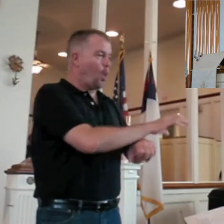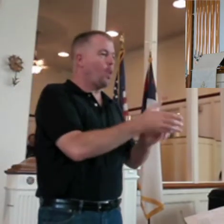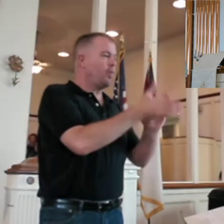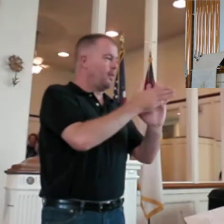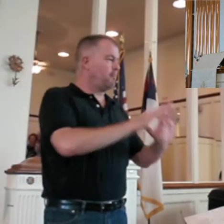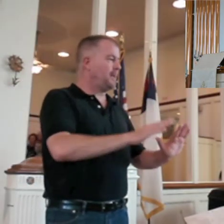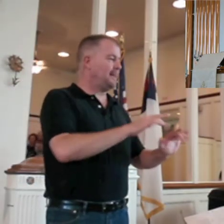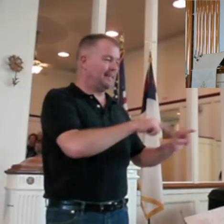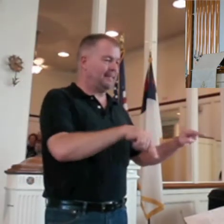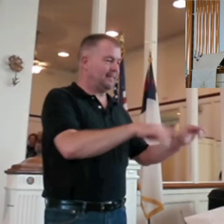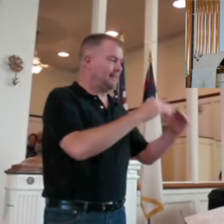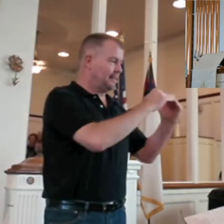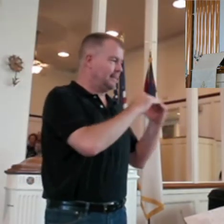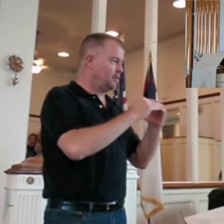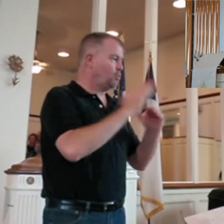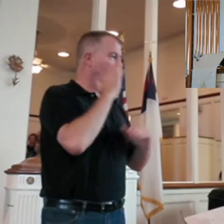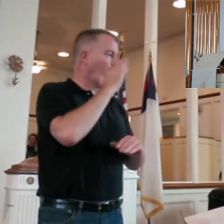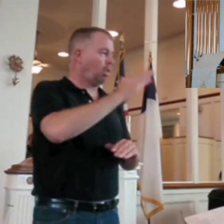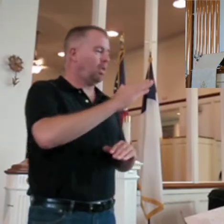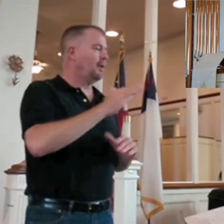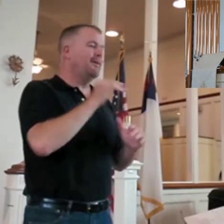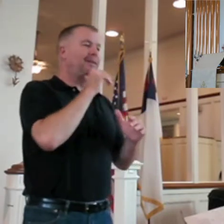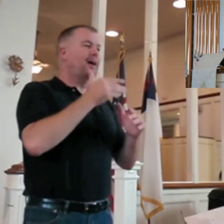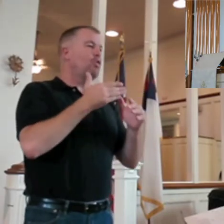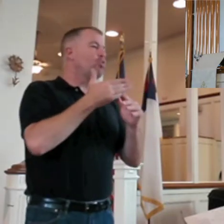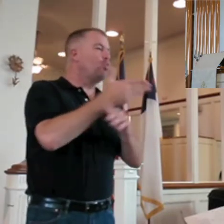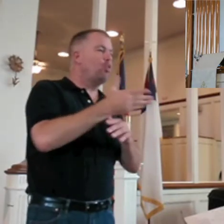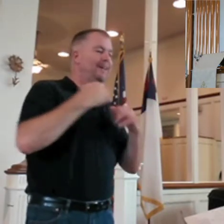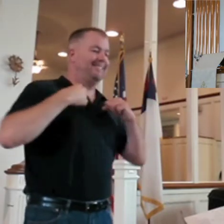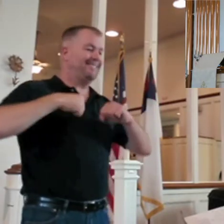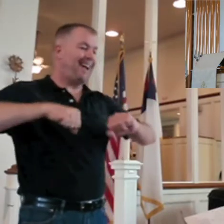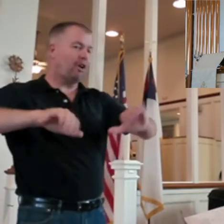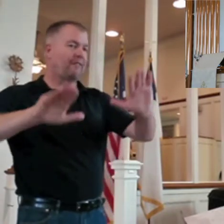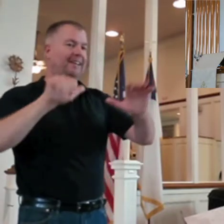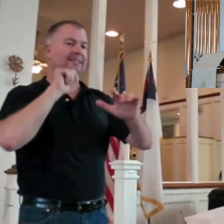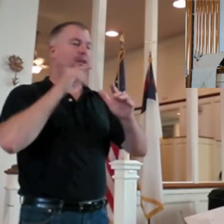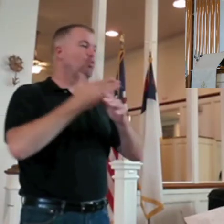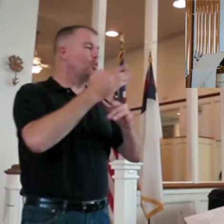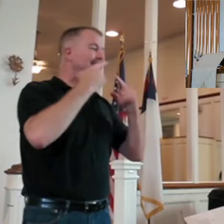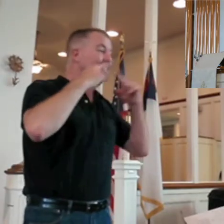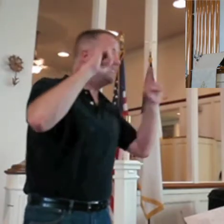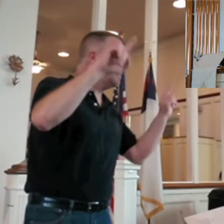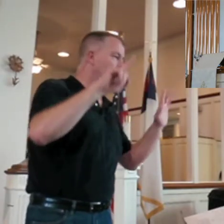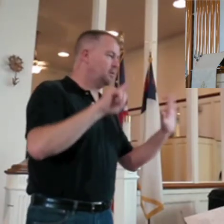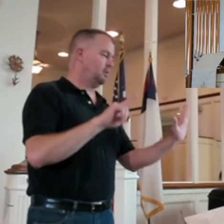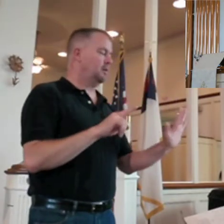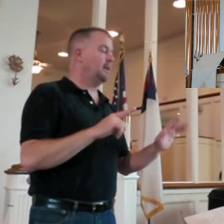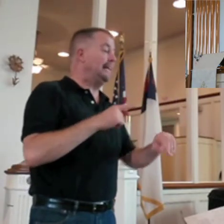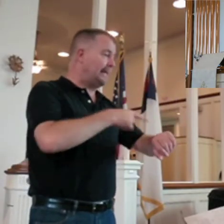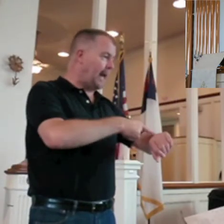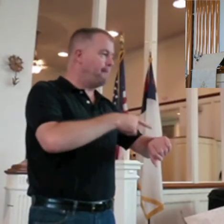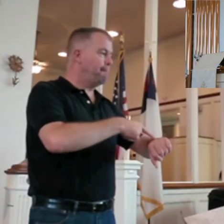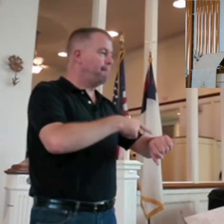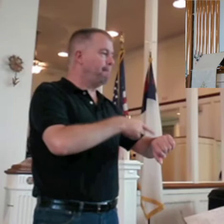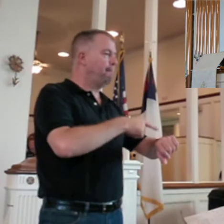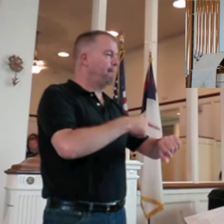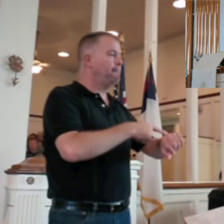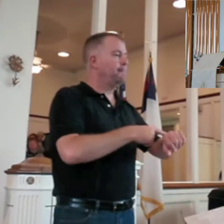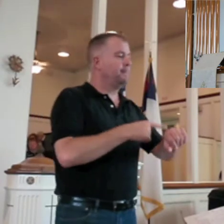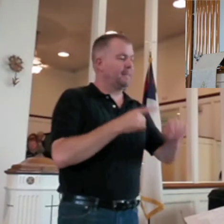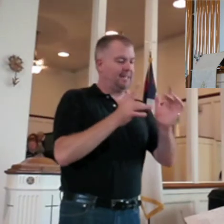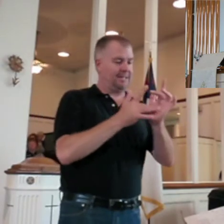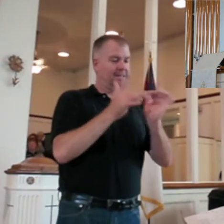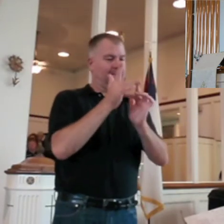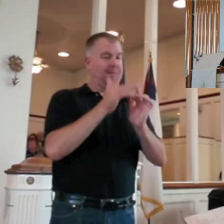grace, and not our sacrifices and not our achievements. It was only a matter of time before